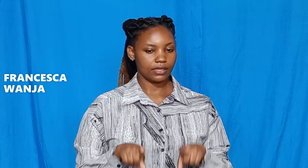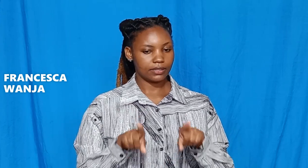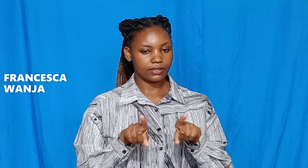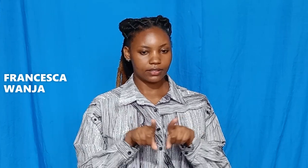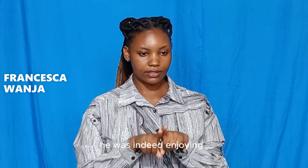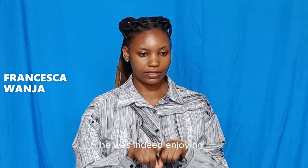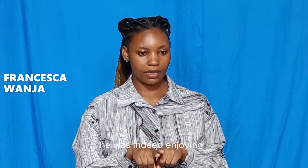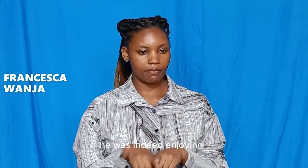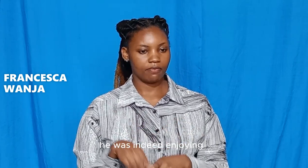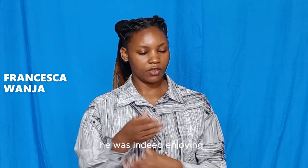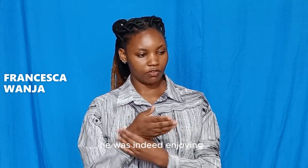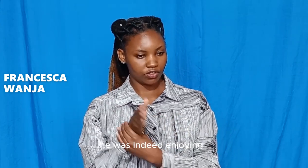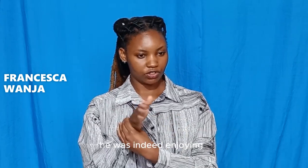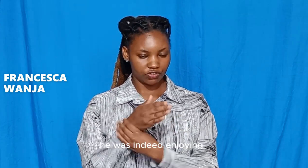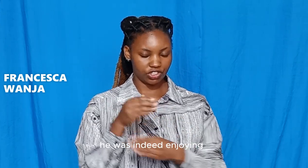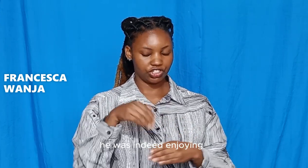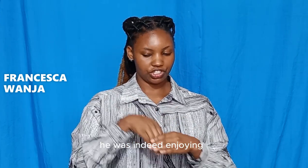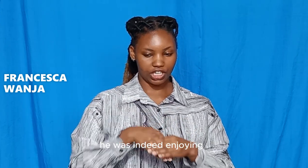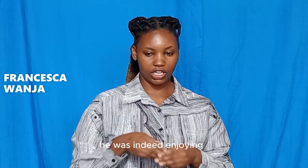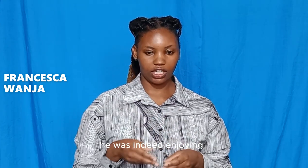He was indeed enjoying.